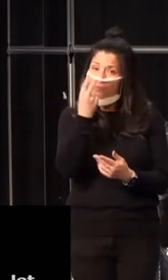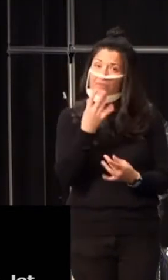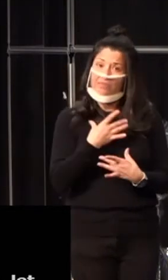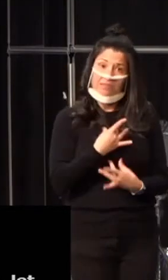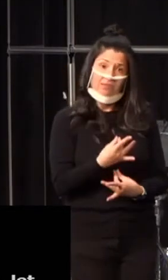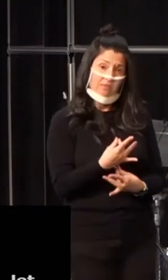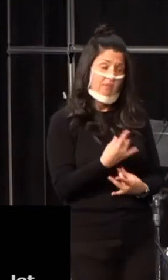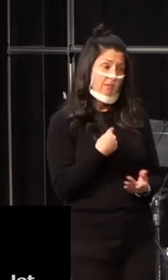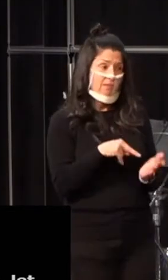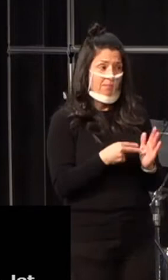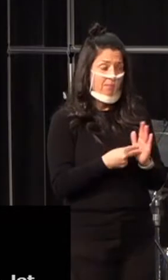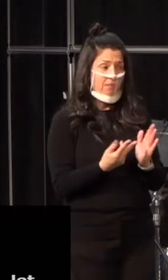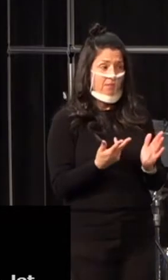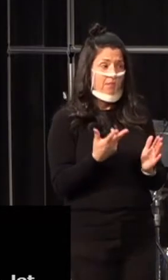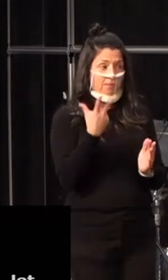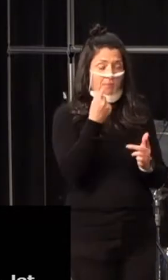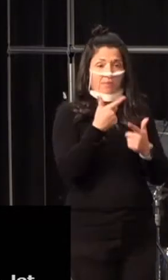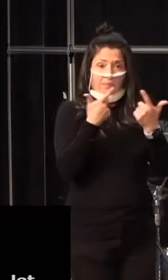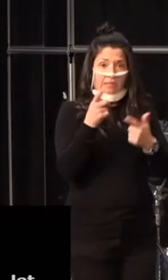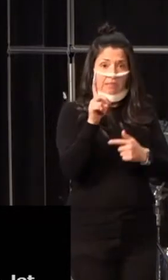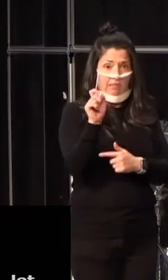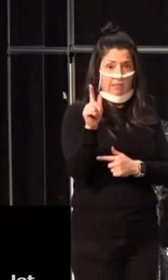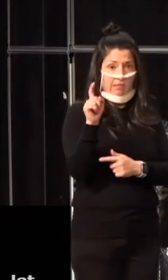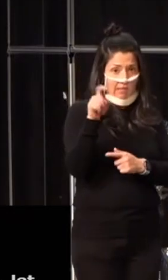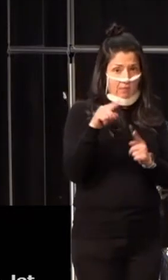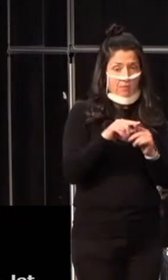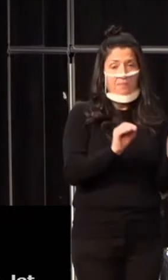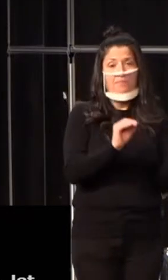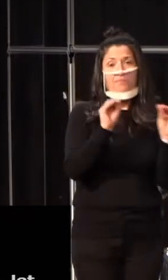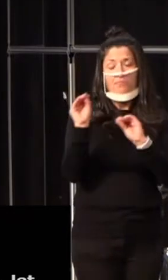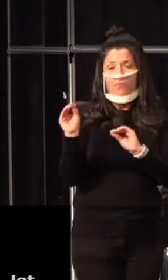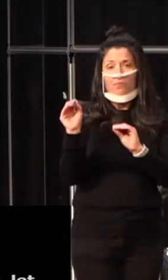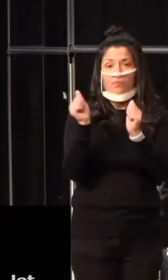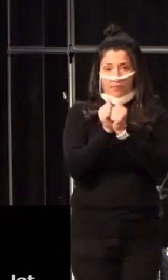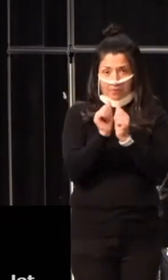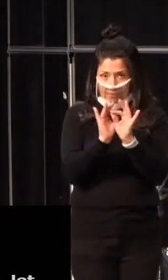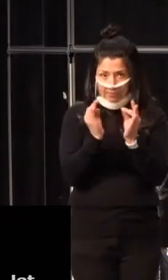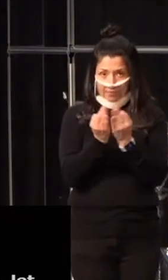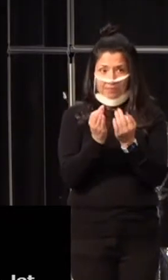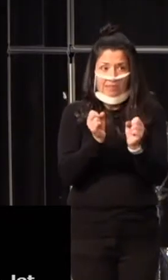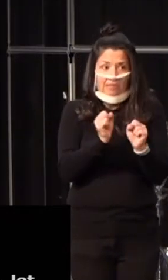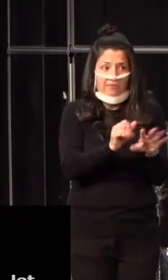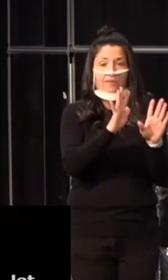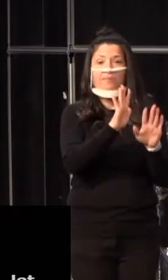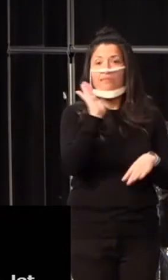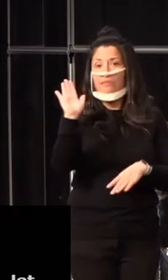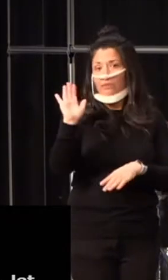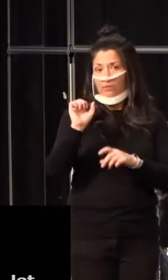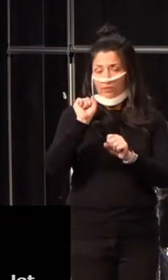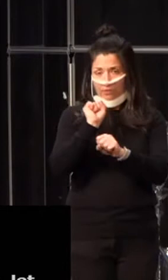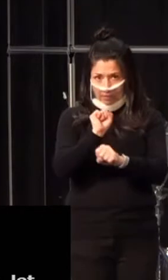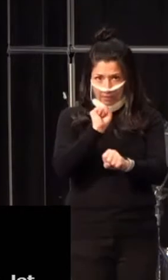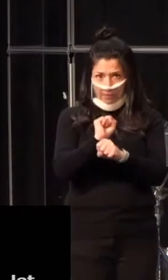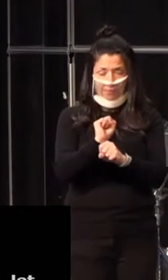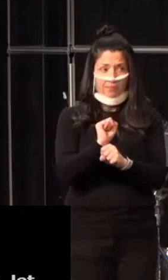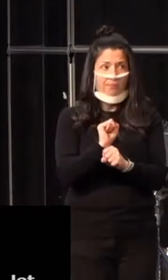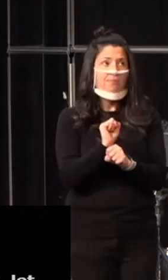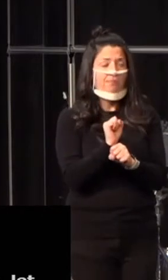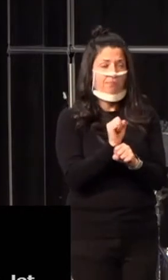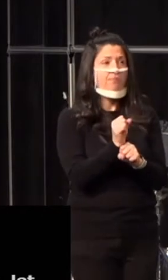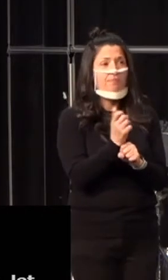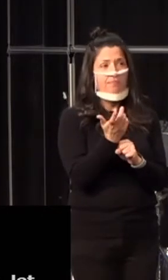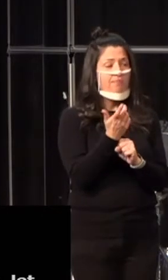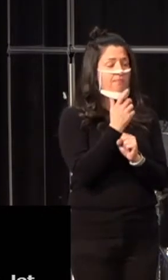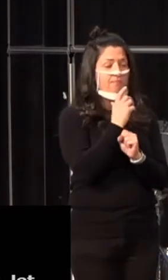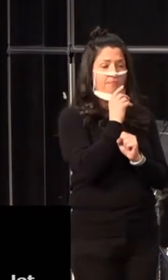I mean, it's a pretty big deal. He has to move. He has to move with his family. He's giving up his job. And so, you